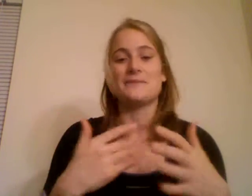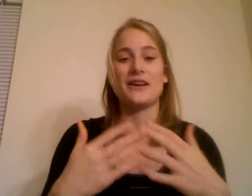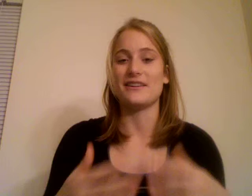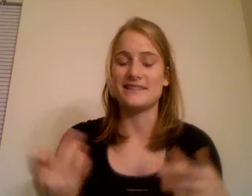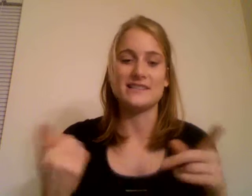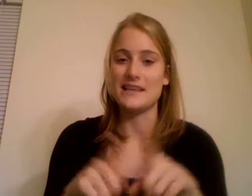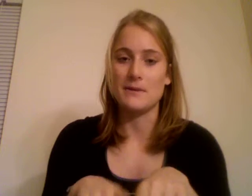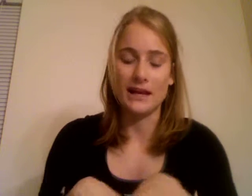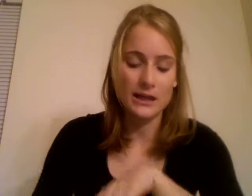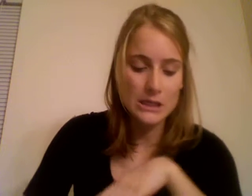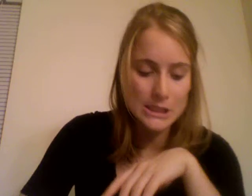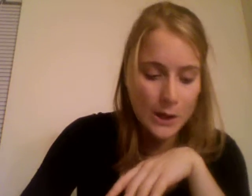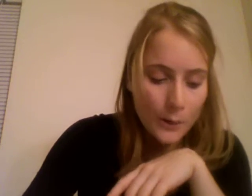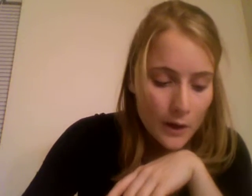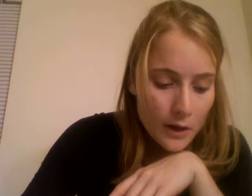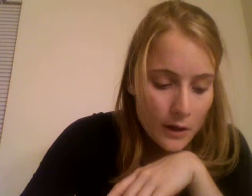matter. It's still the same meaning. So,